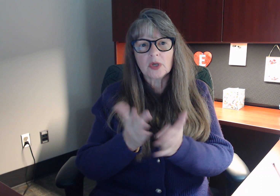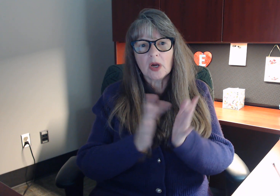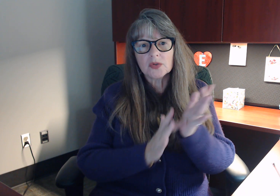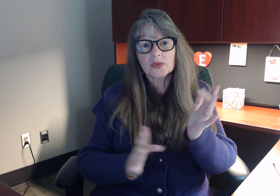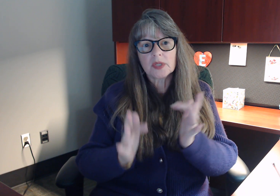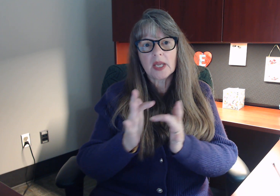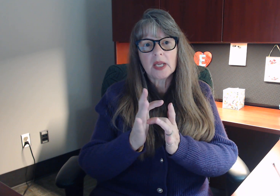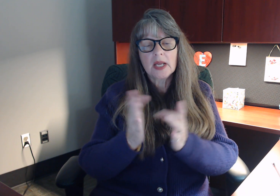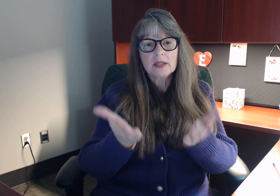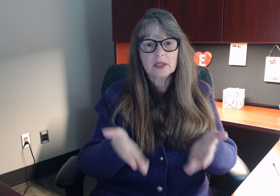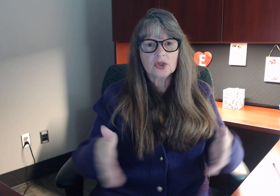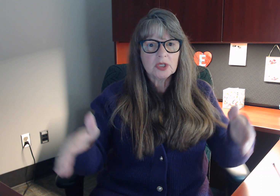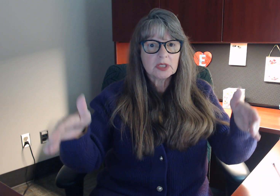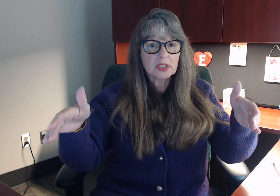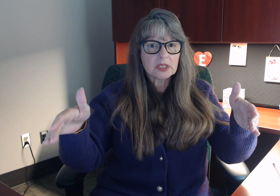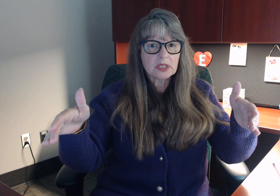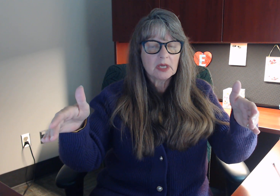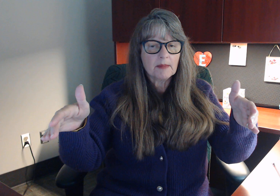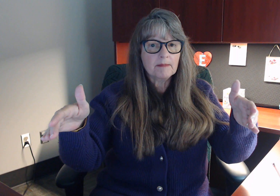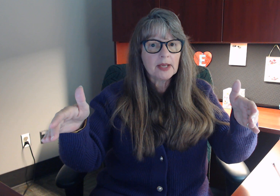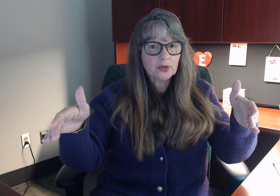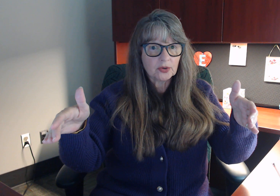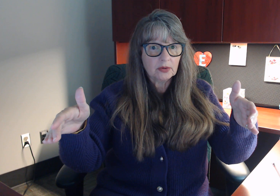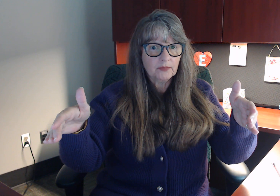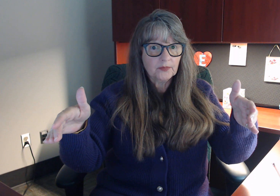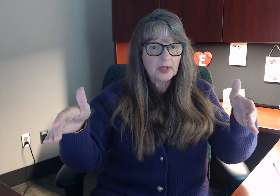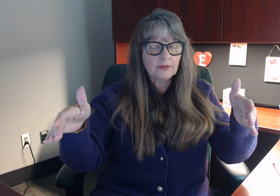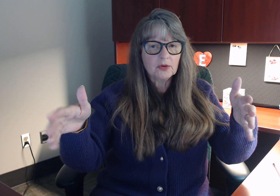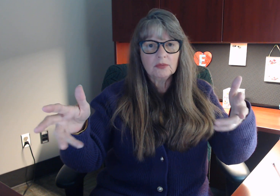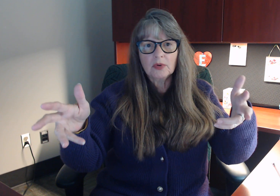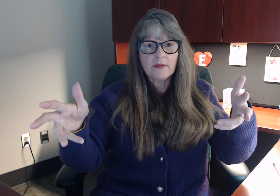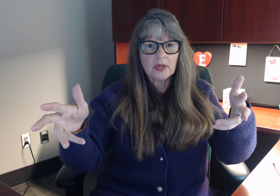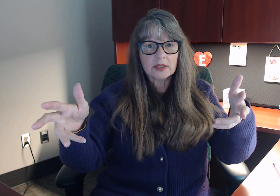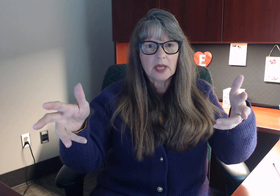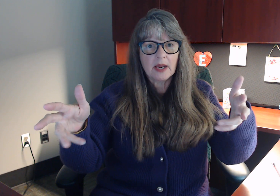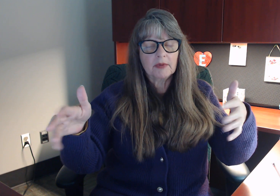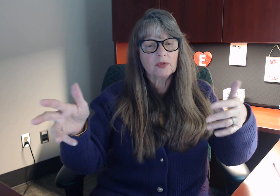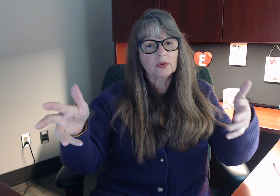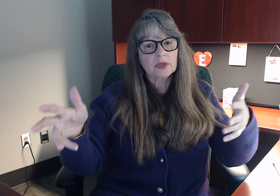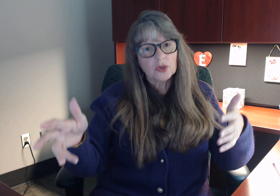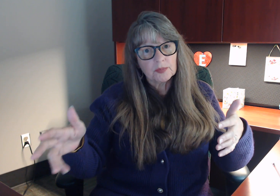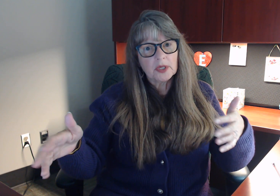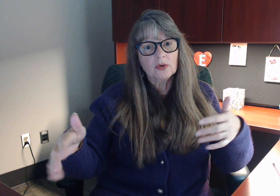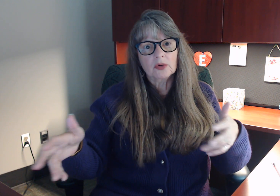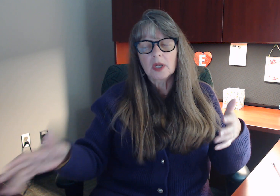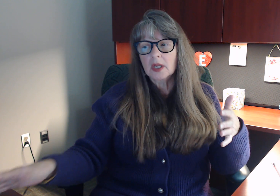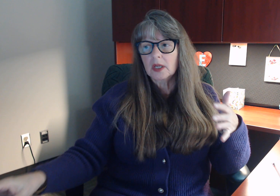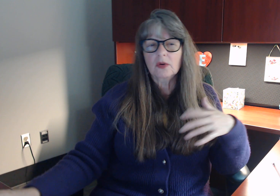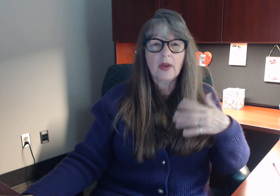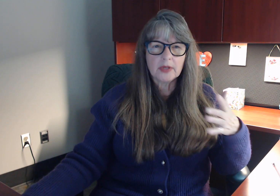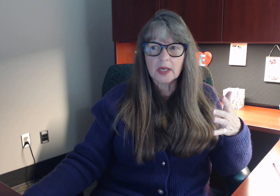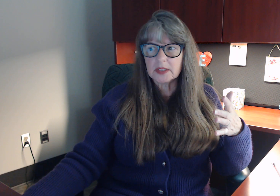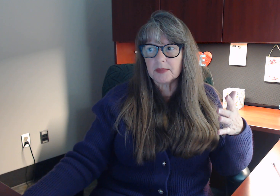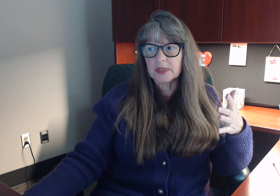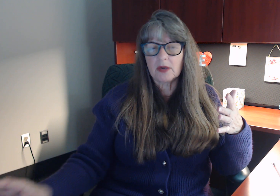also say the Jesus manger. If you don't have a lot of time, if you're interpreting or don't have a lot of time to say,